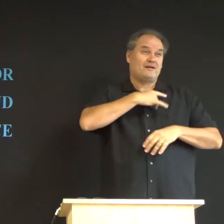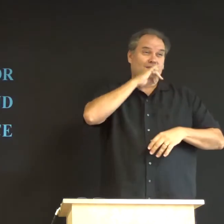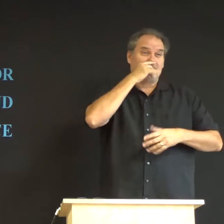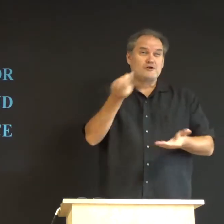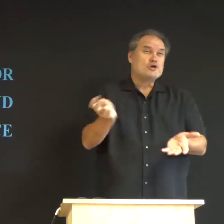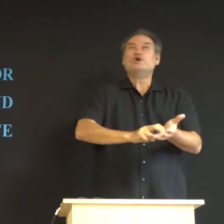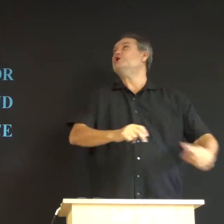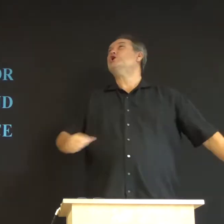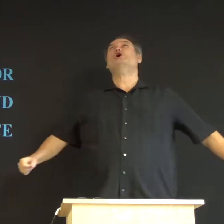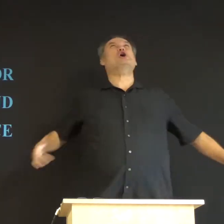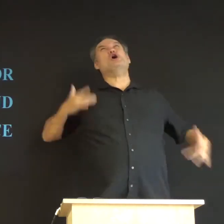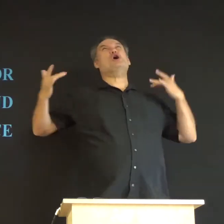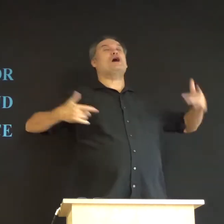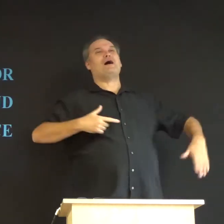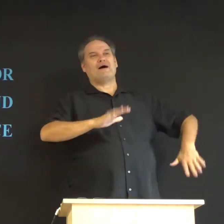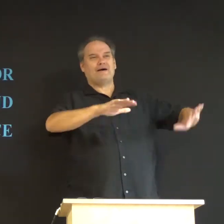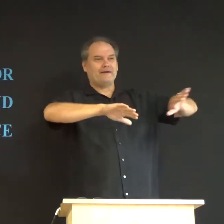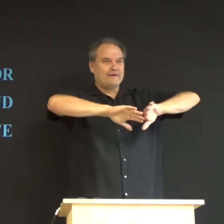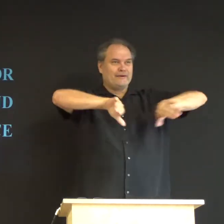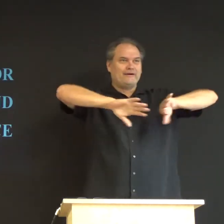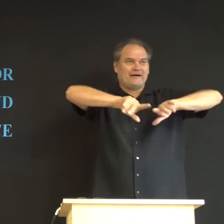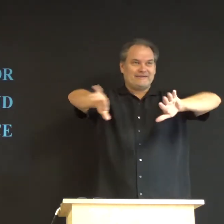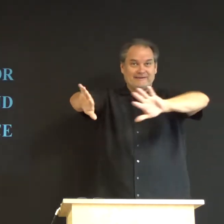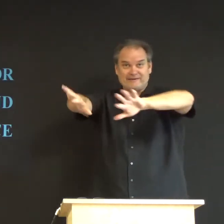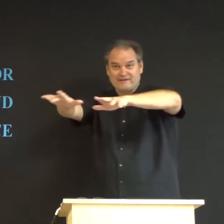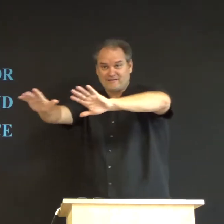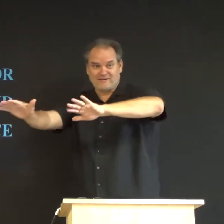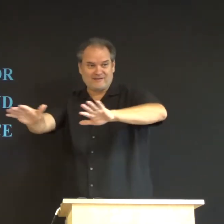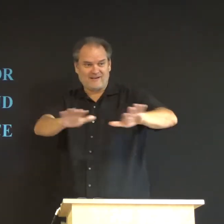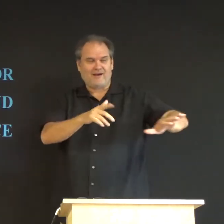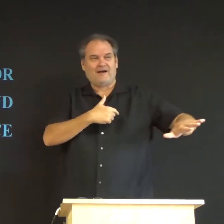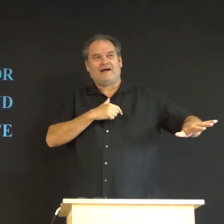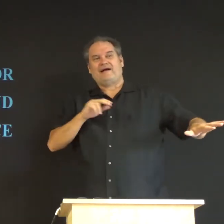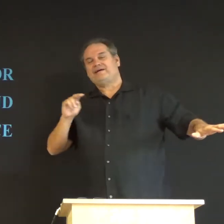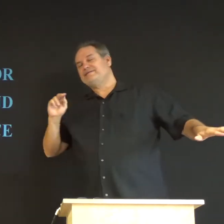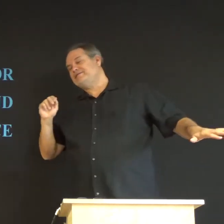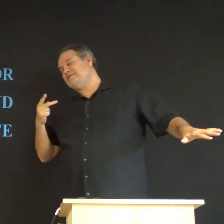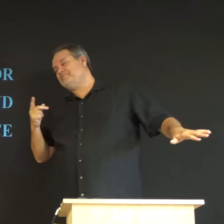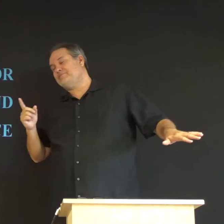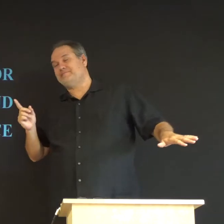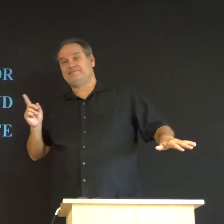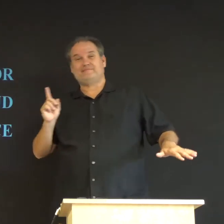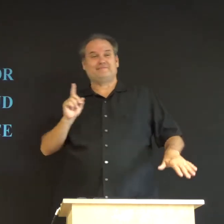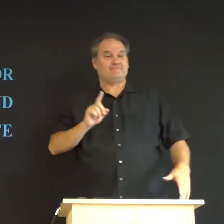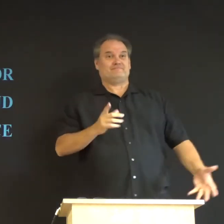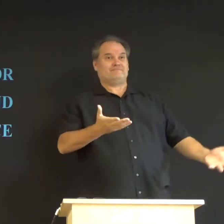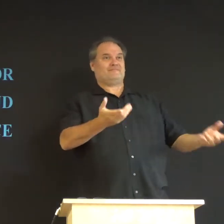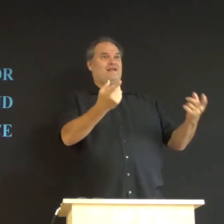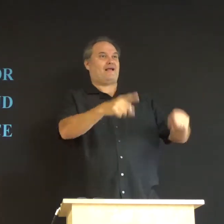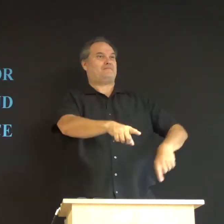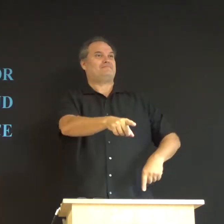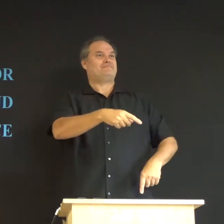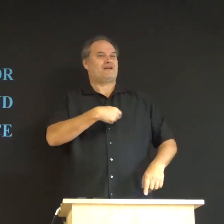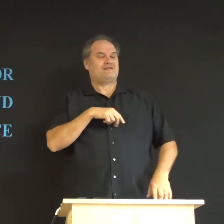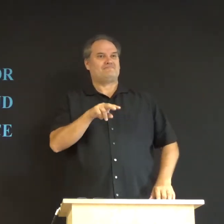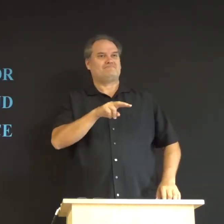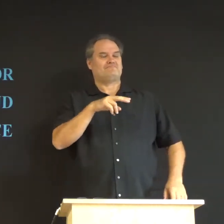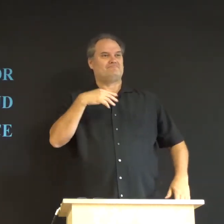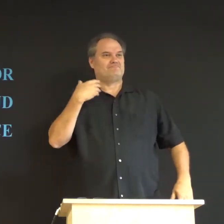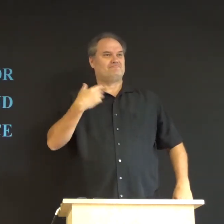up from a nap. My kids were young, they were being goofy, playing around. I'd taken a nap and saw